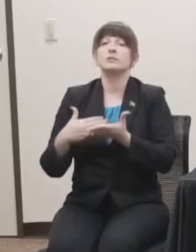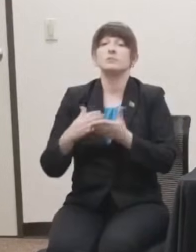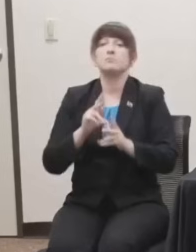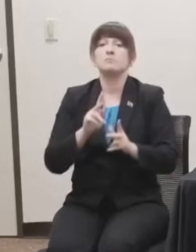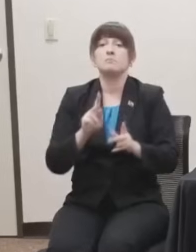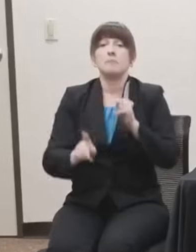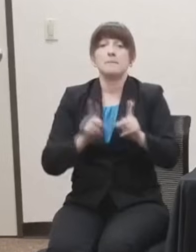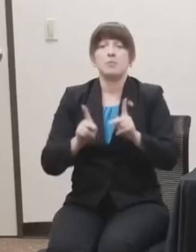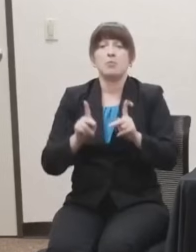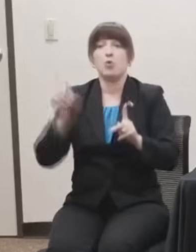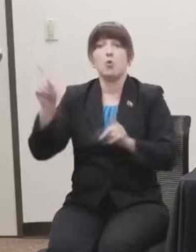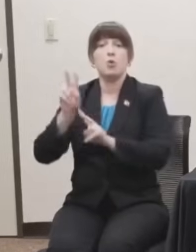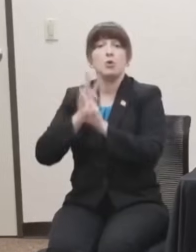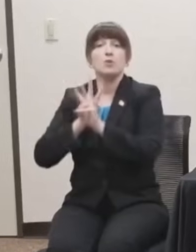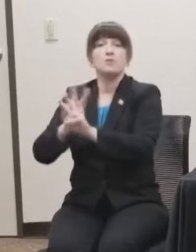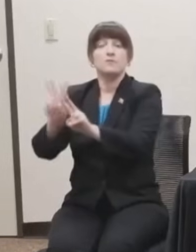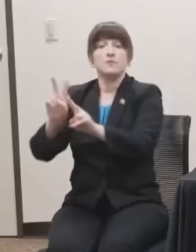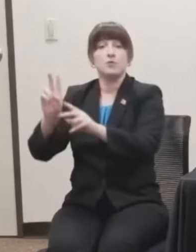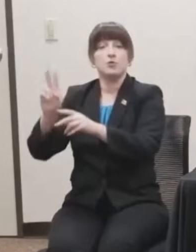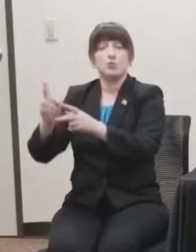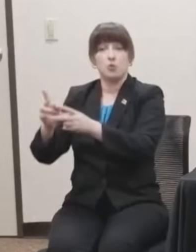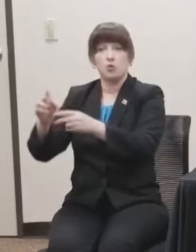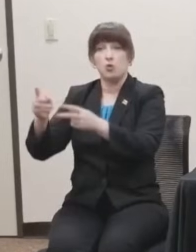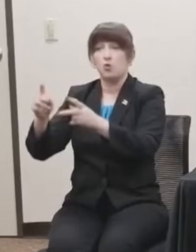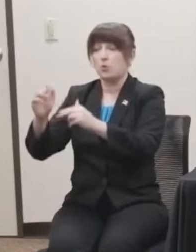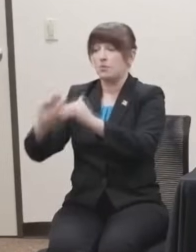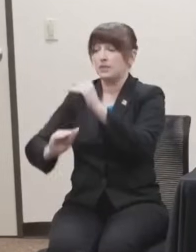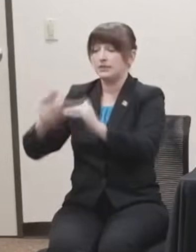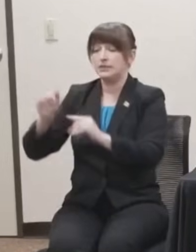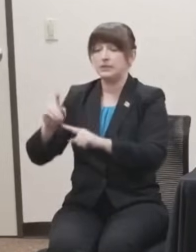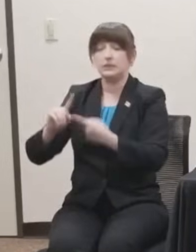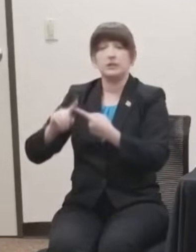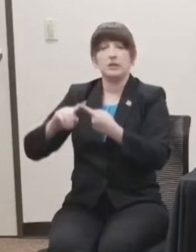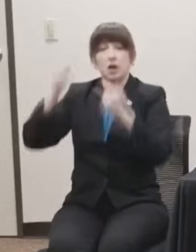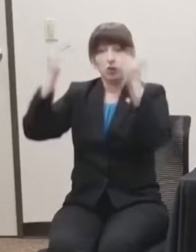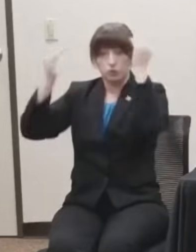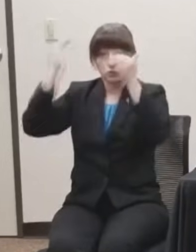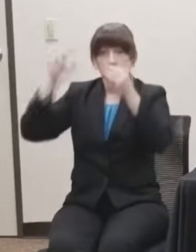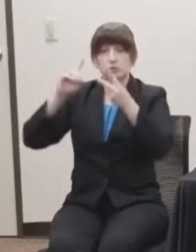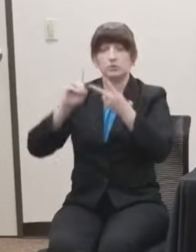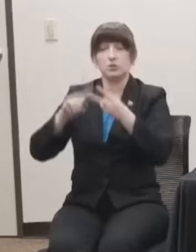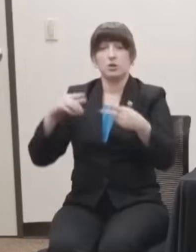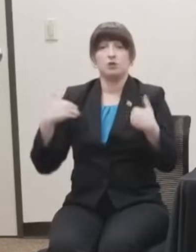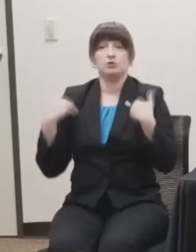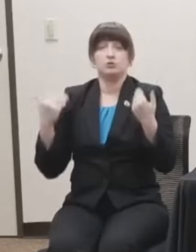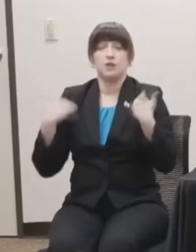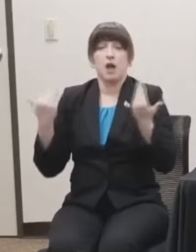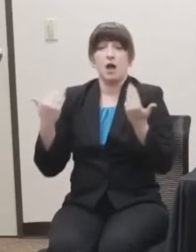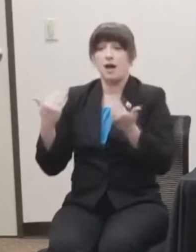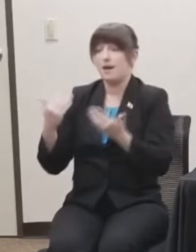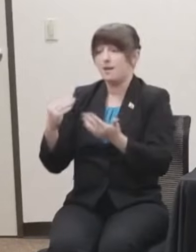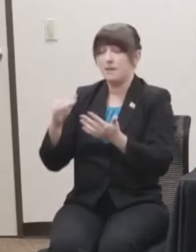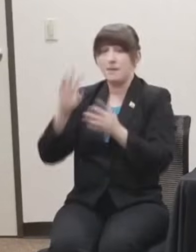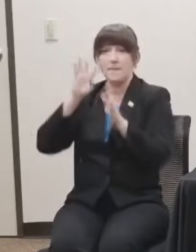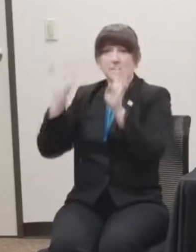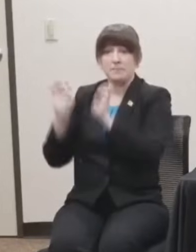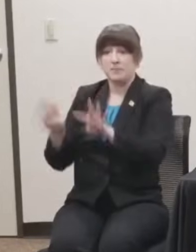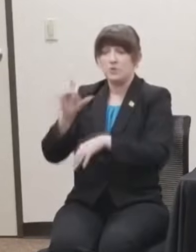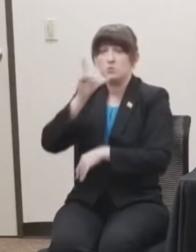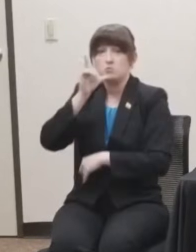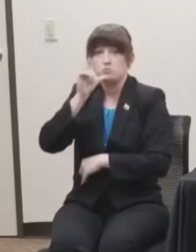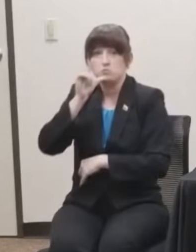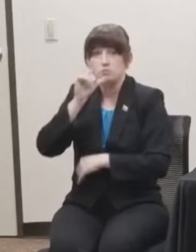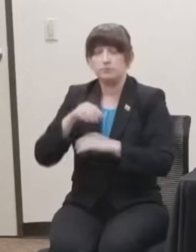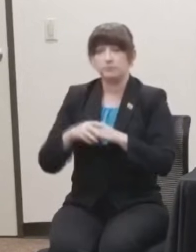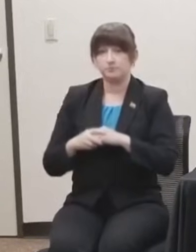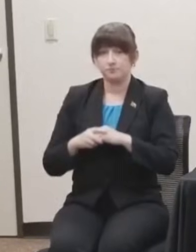individuals at the funeral home, adults and juveniles. The Texas Rangers are collecting DNA from family members and from the deceased